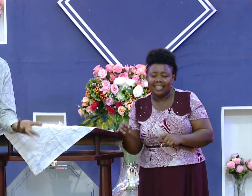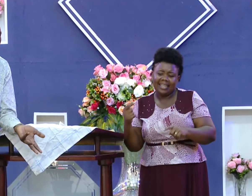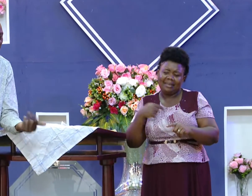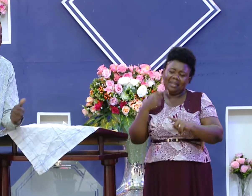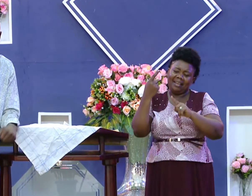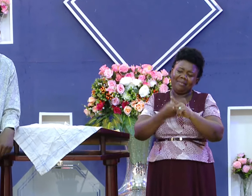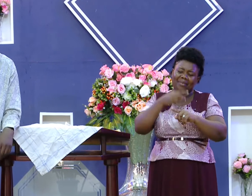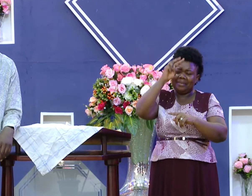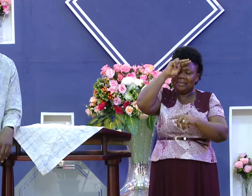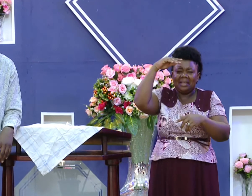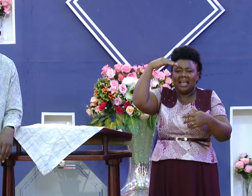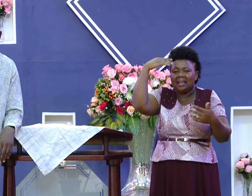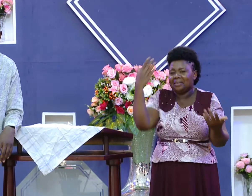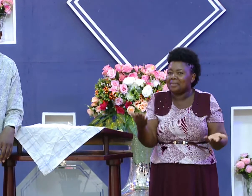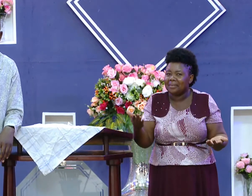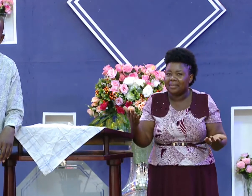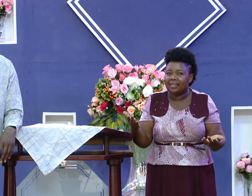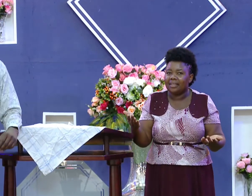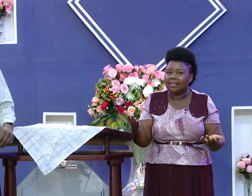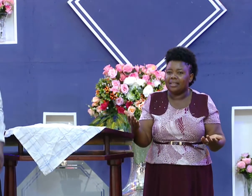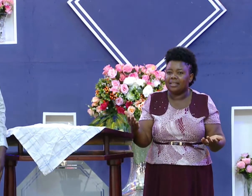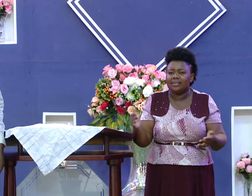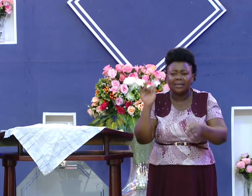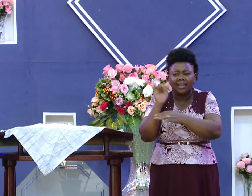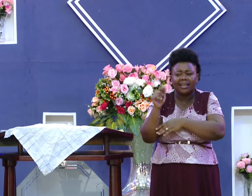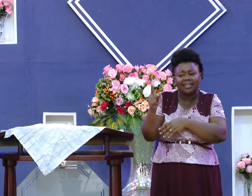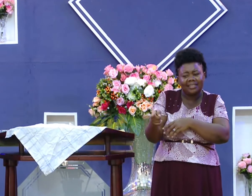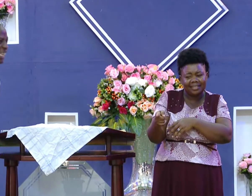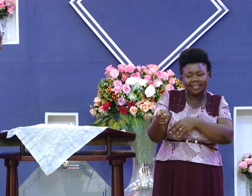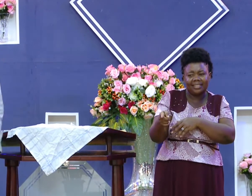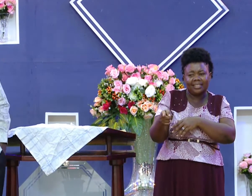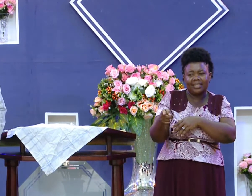Now, me, I came from the village. I didn't know. And I